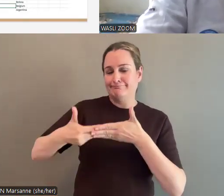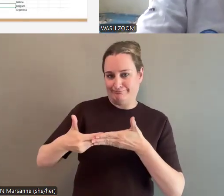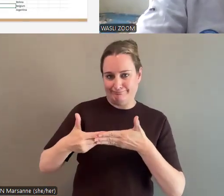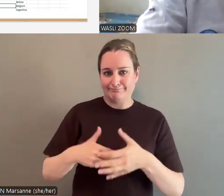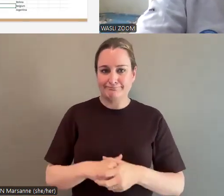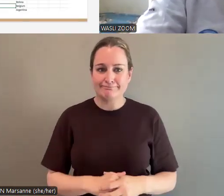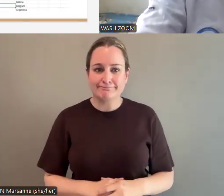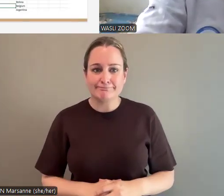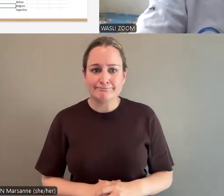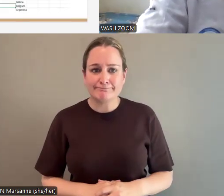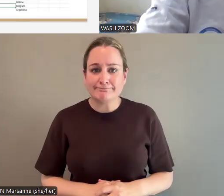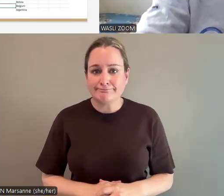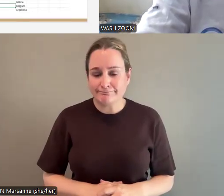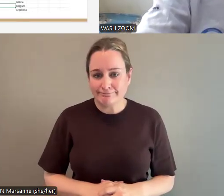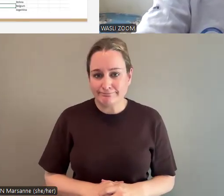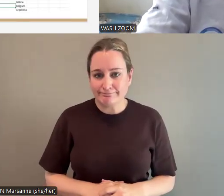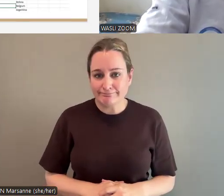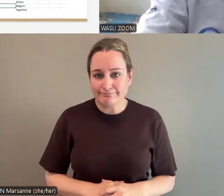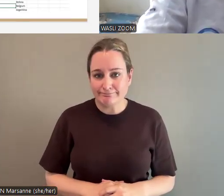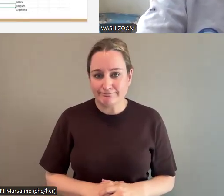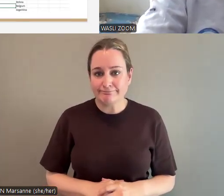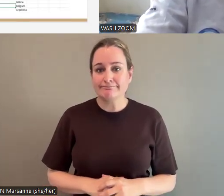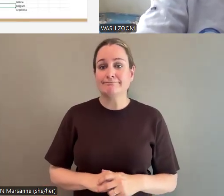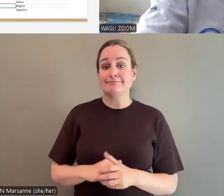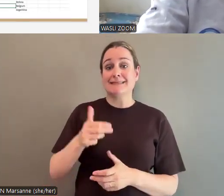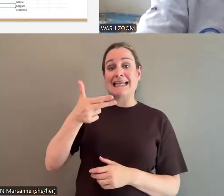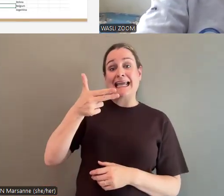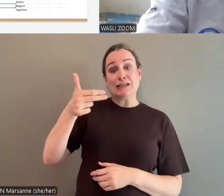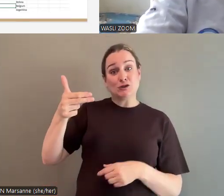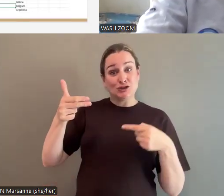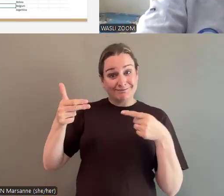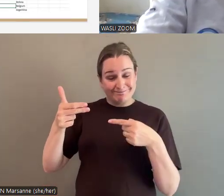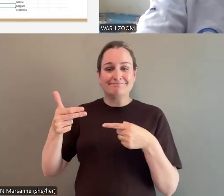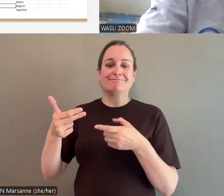date. Then we have the Indonesian Association of Sign Language